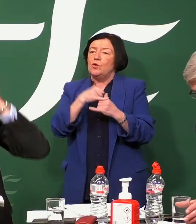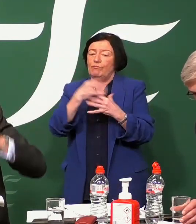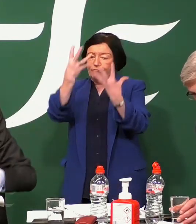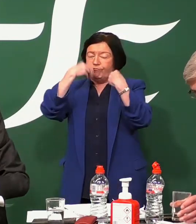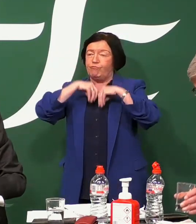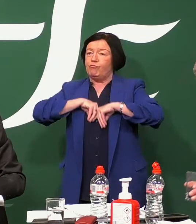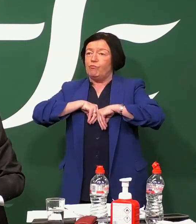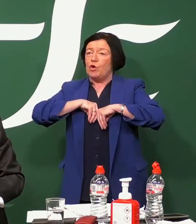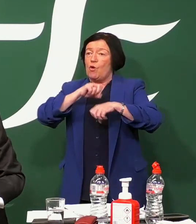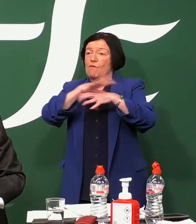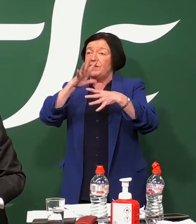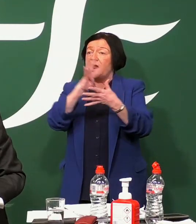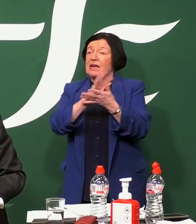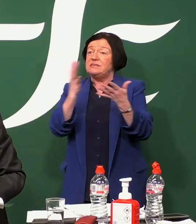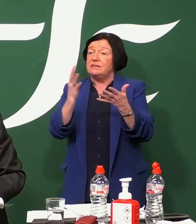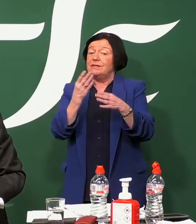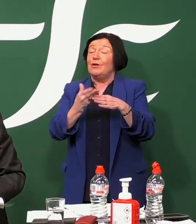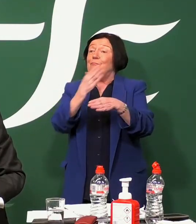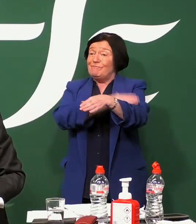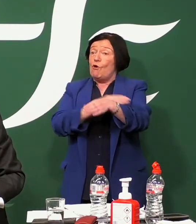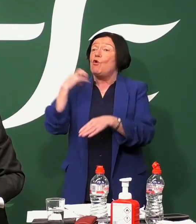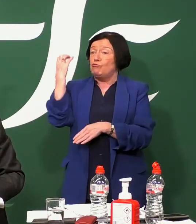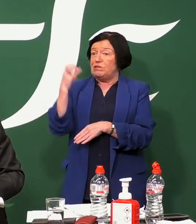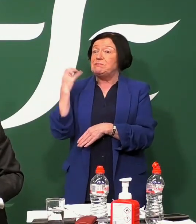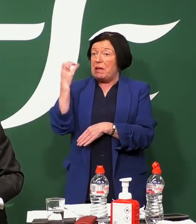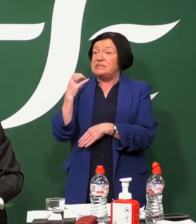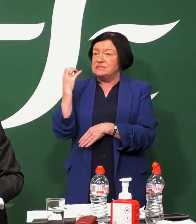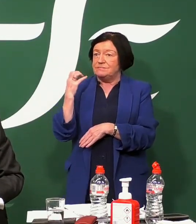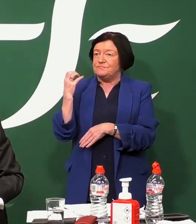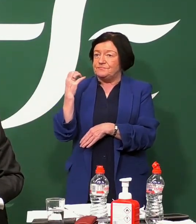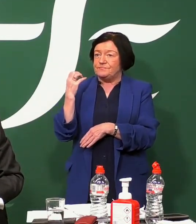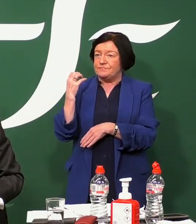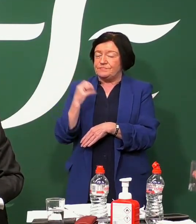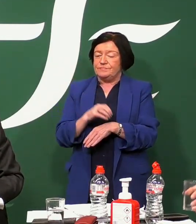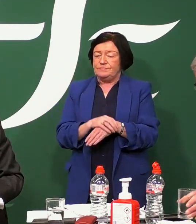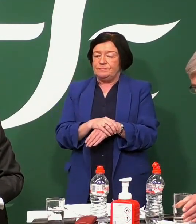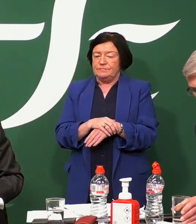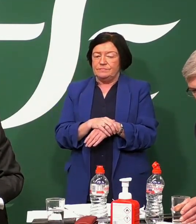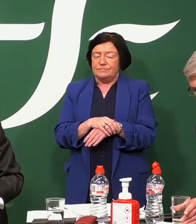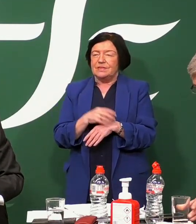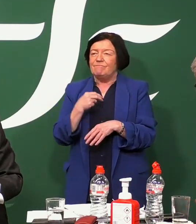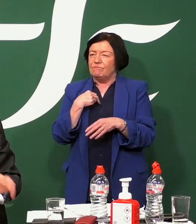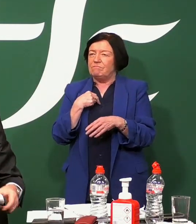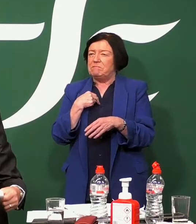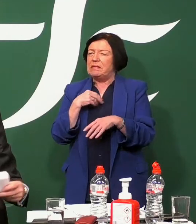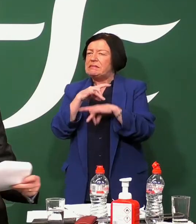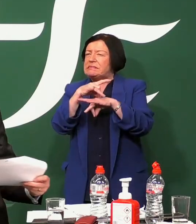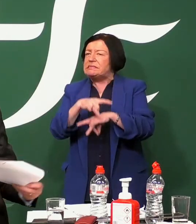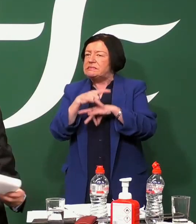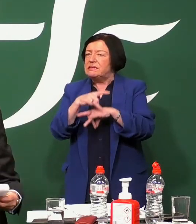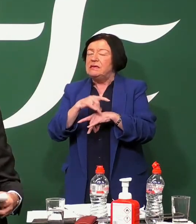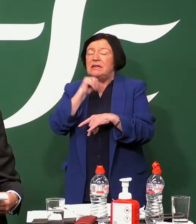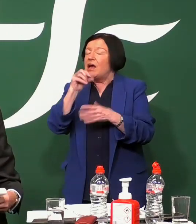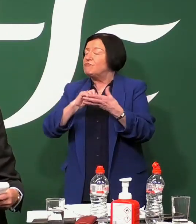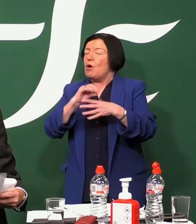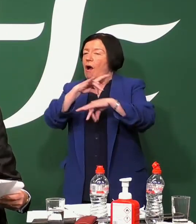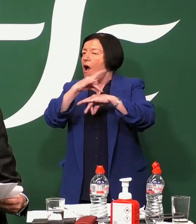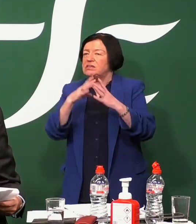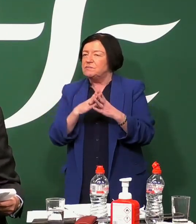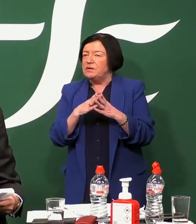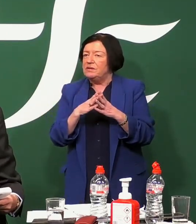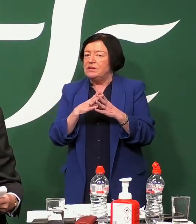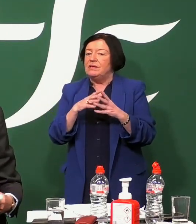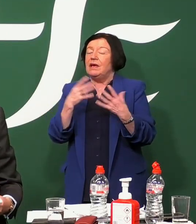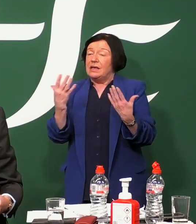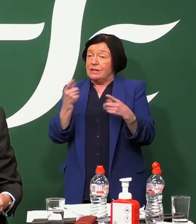contracted COVID-19 before Christmas, was quite ill, didn't have to go to hospital,